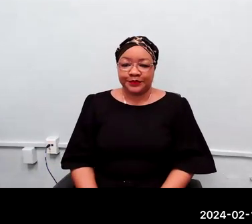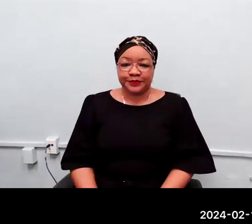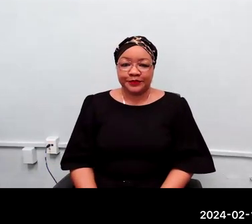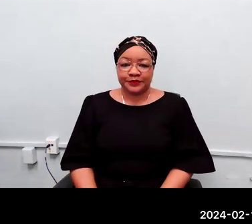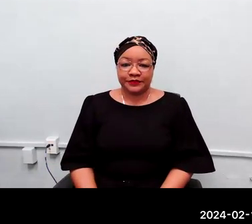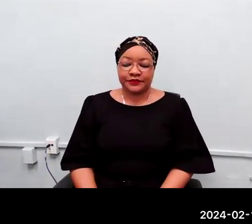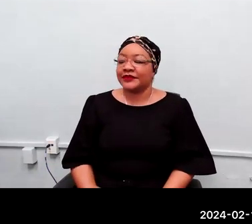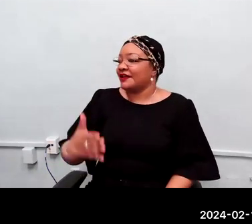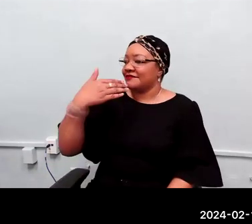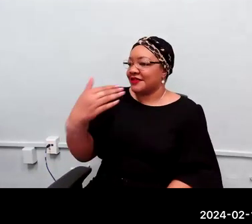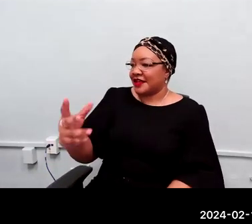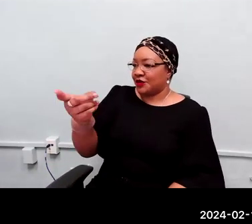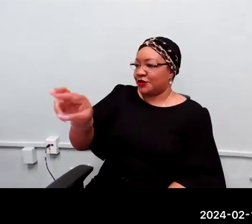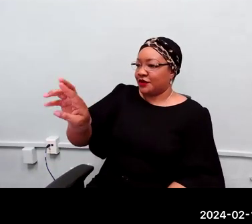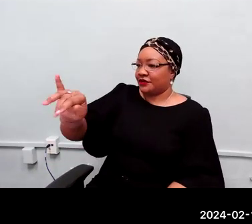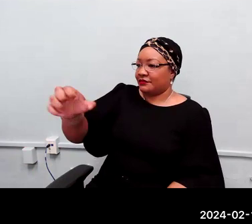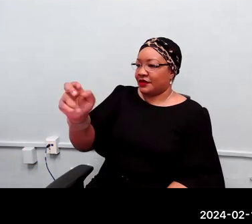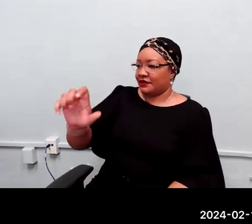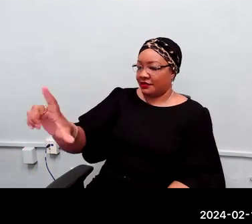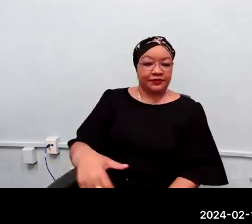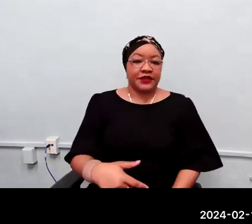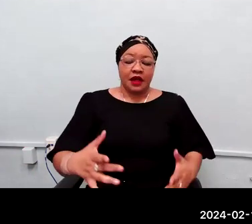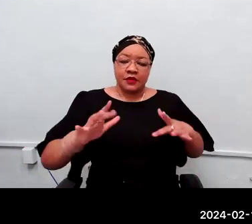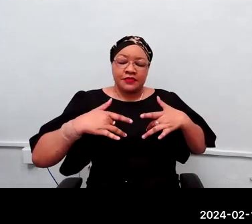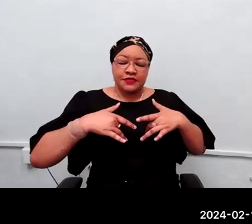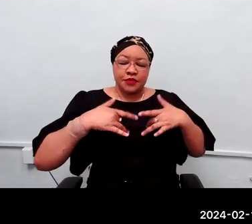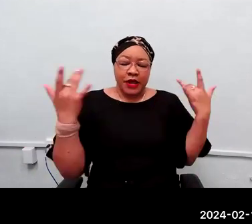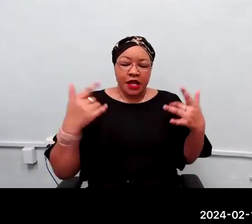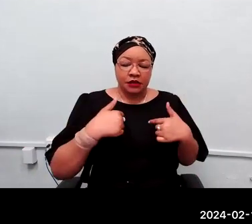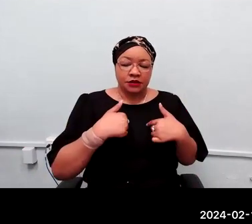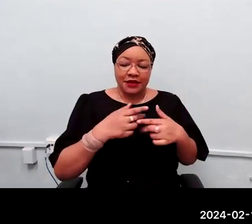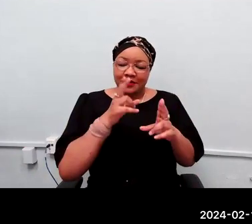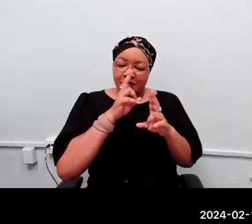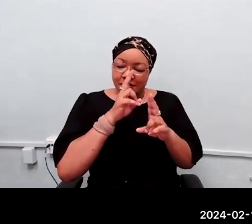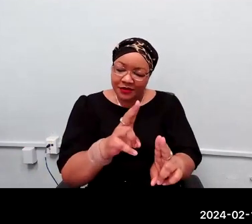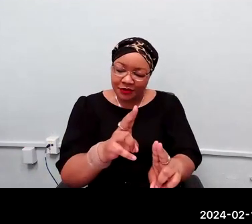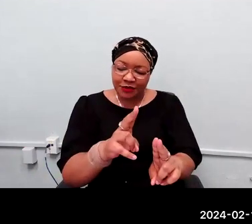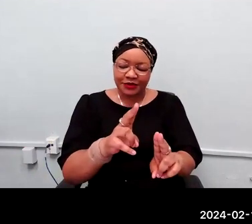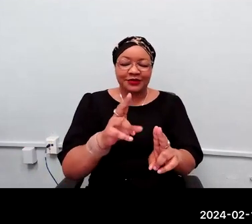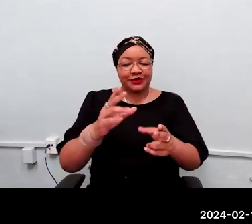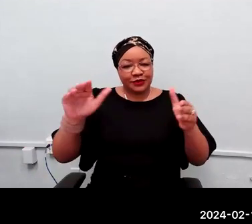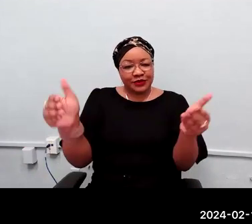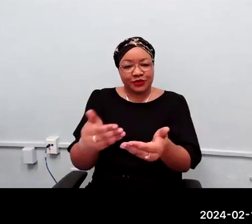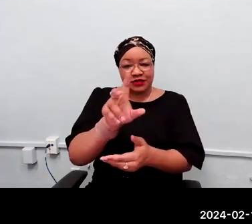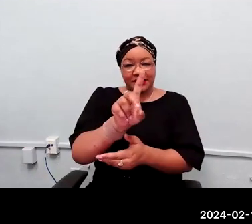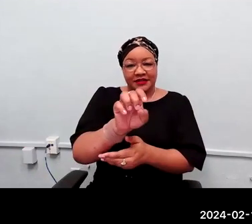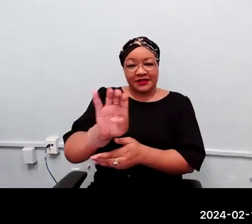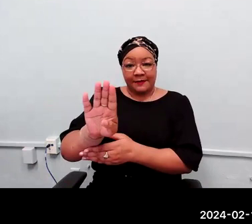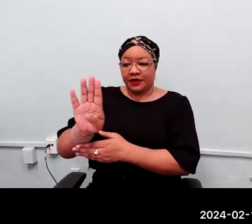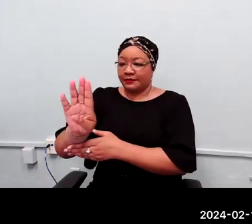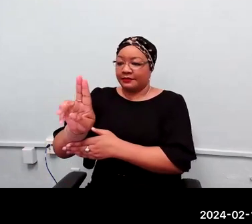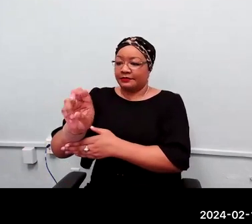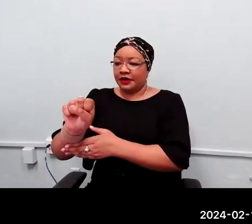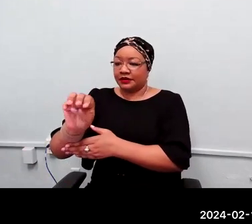Thank you, Dr. Michael. It's my thrill and honor to introduce Deb Busman. And before I begin, I